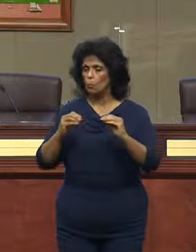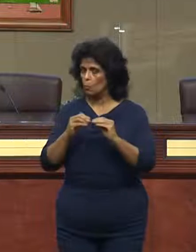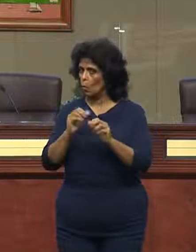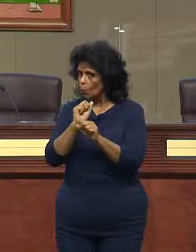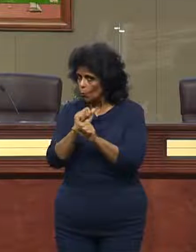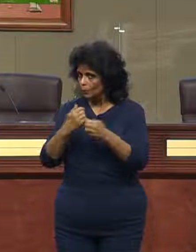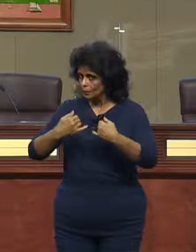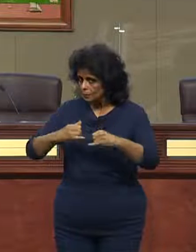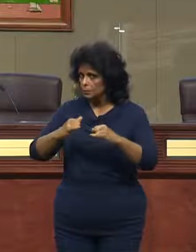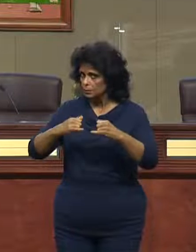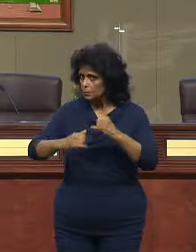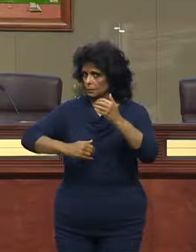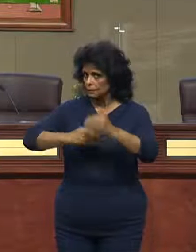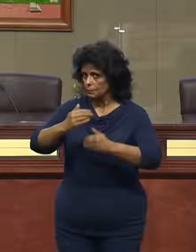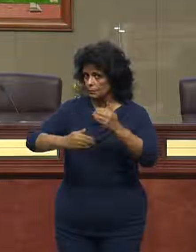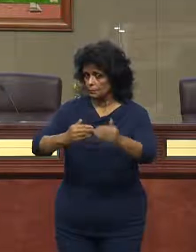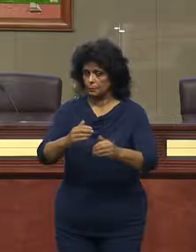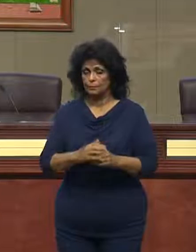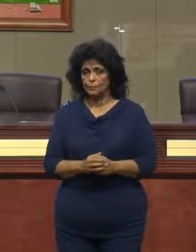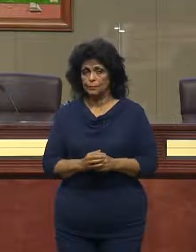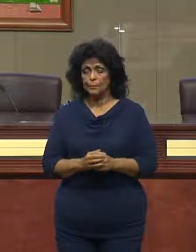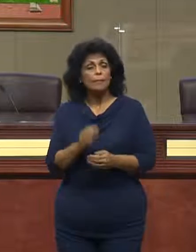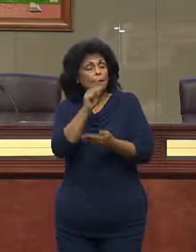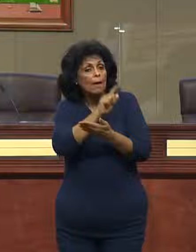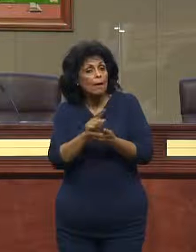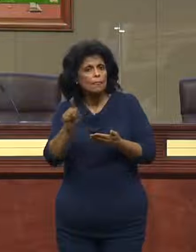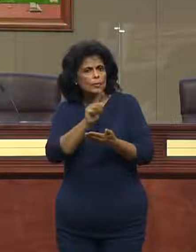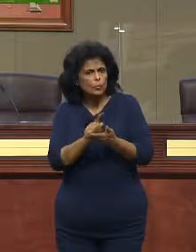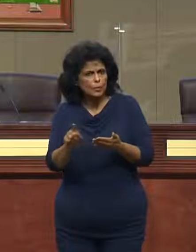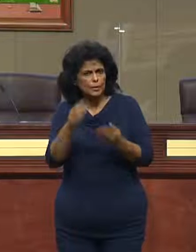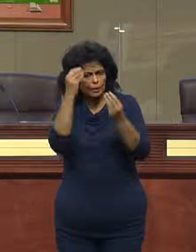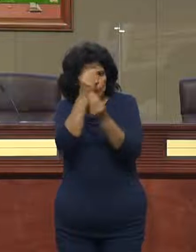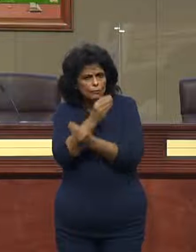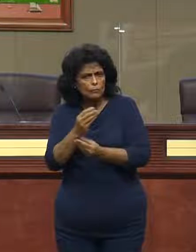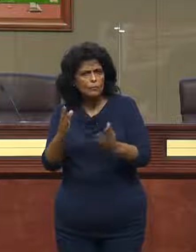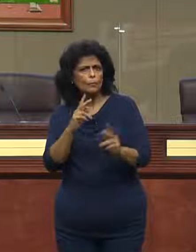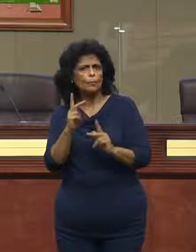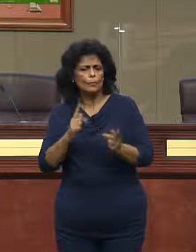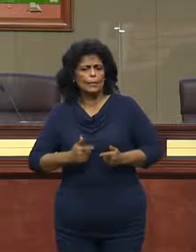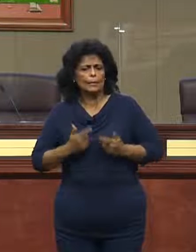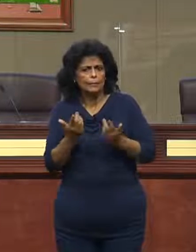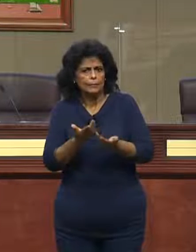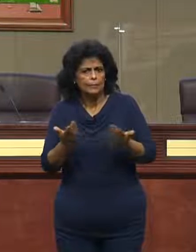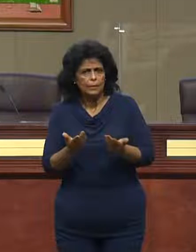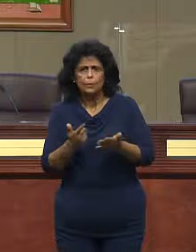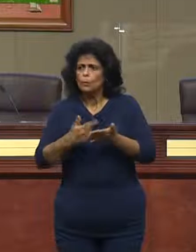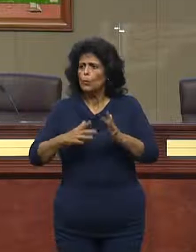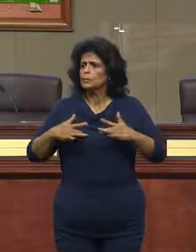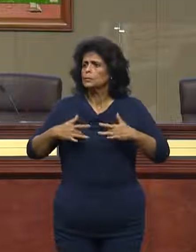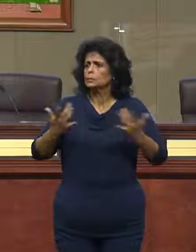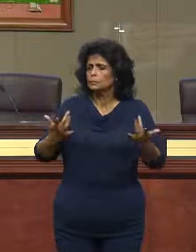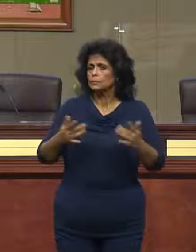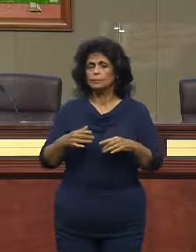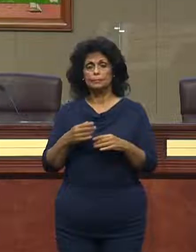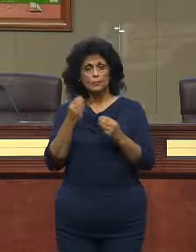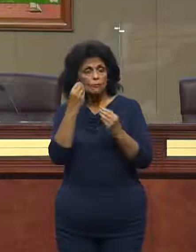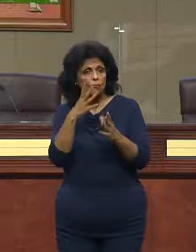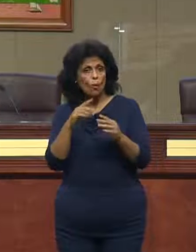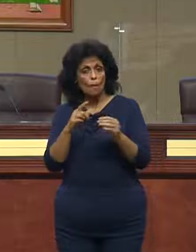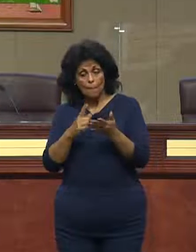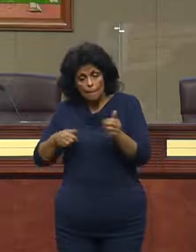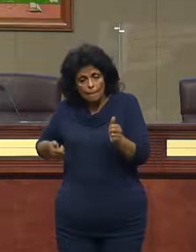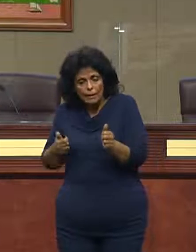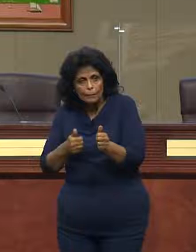of the week with our residents. It is our way of making sure our community stays up to date on our efforts to